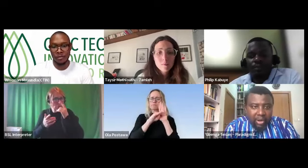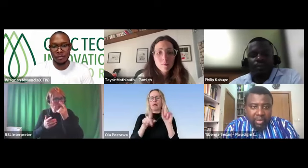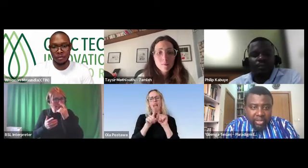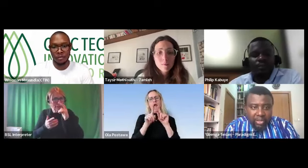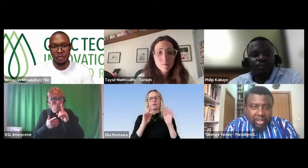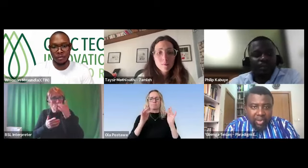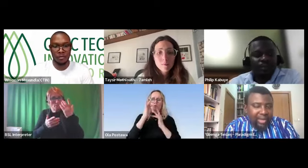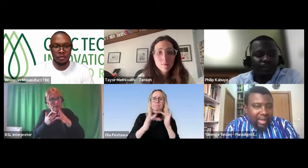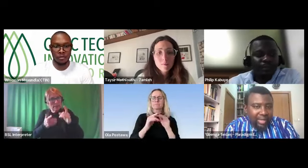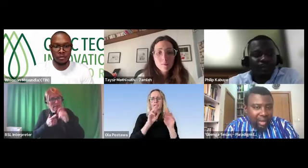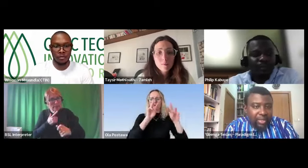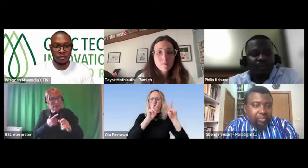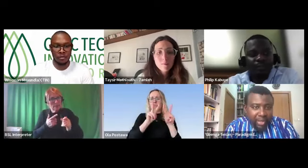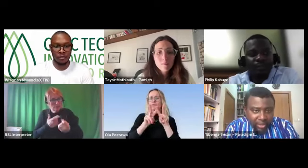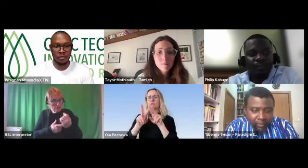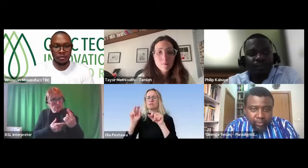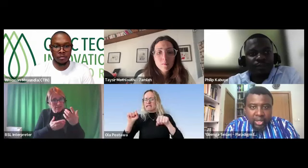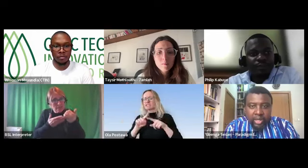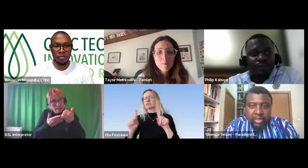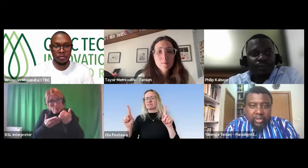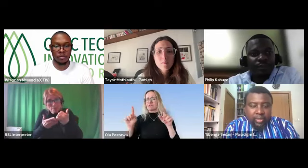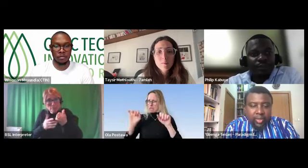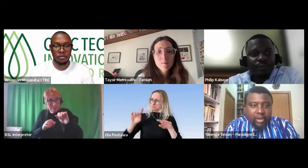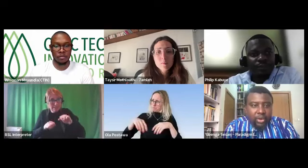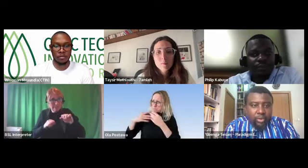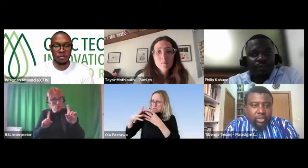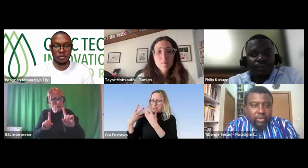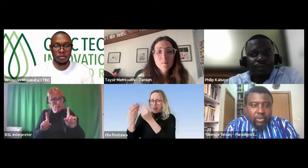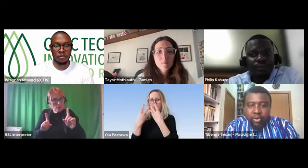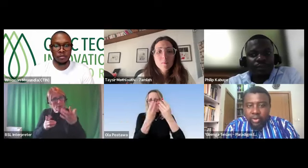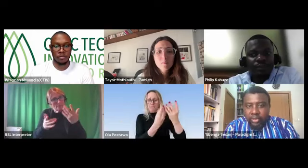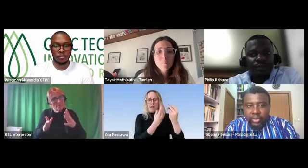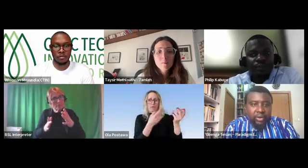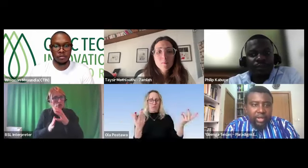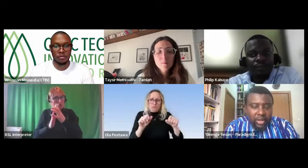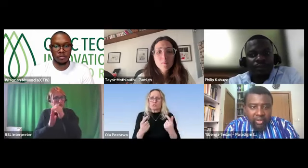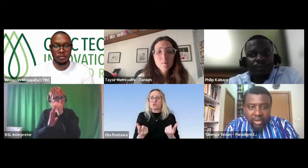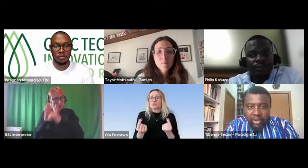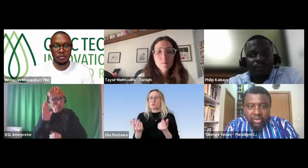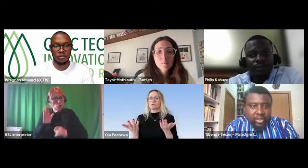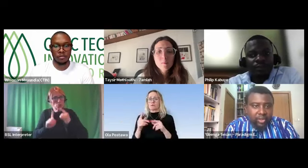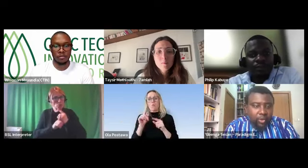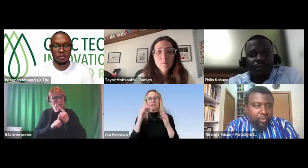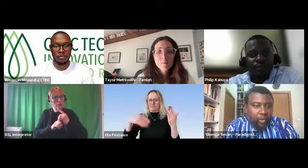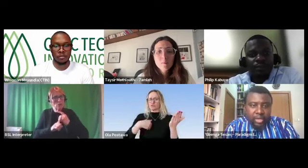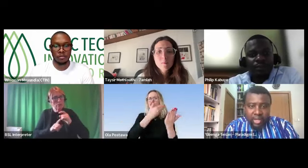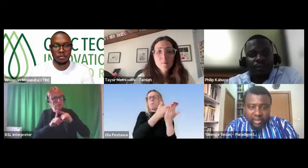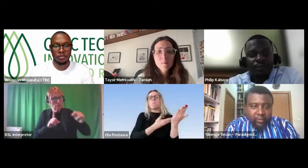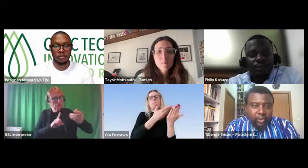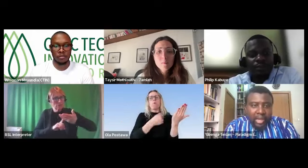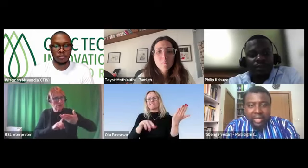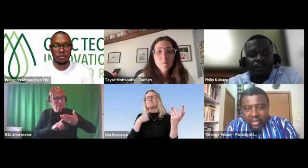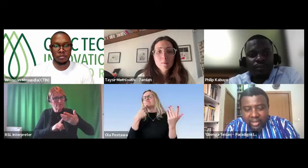that we've done at Paradigm Initiative, and that has helped a bit, is that we wrote this report on digital rights on the African continent for